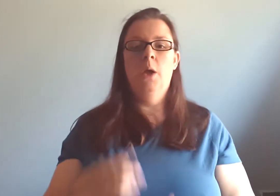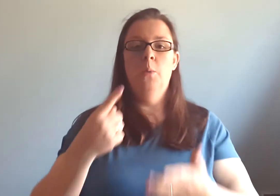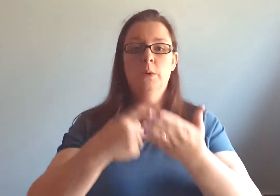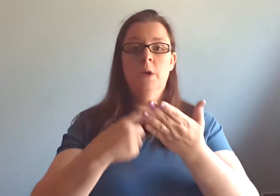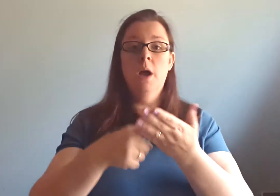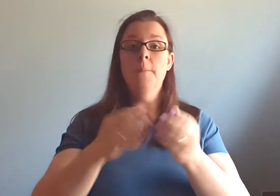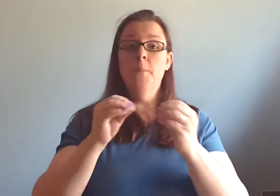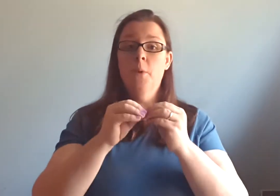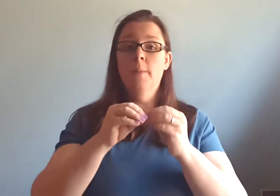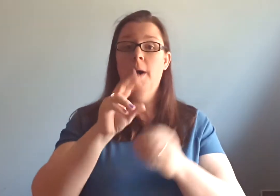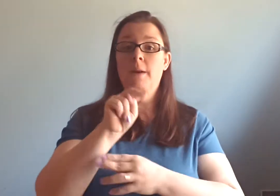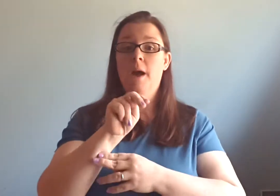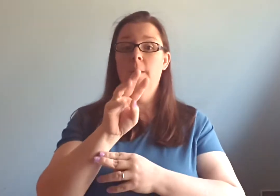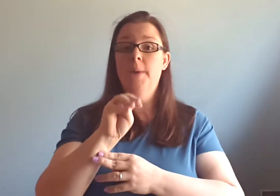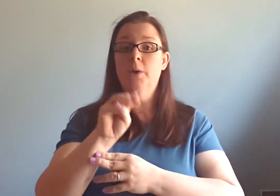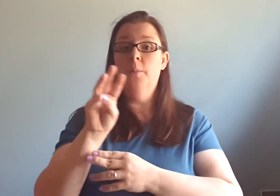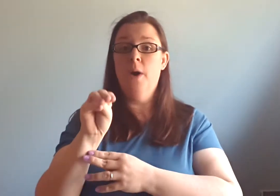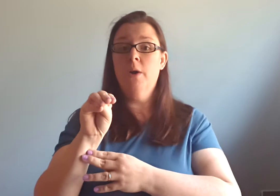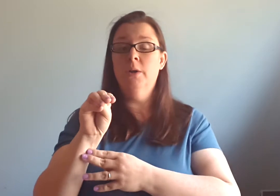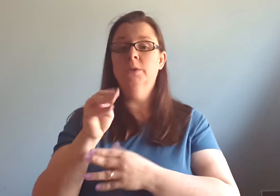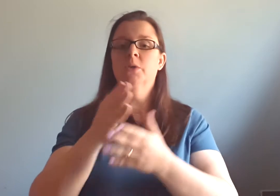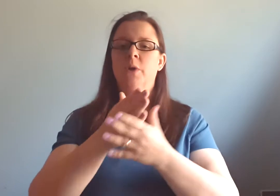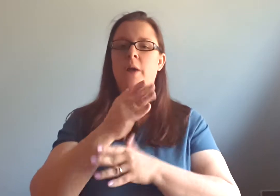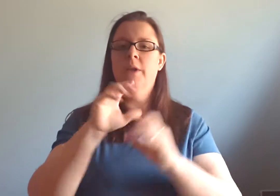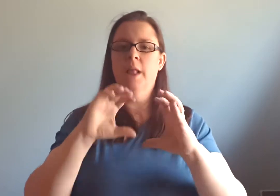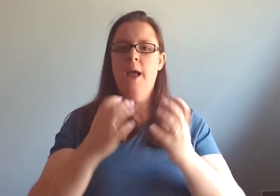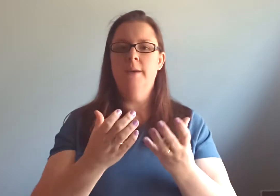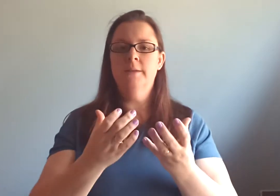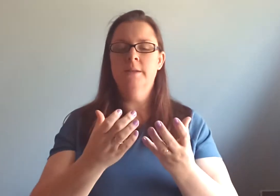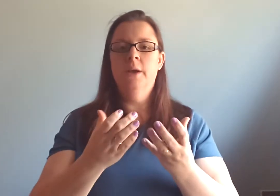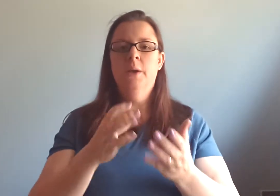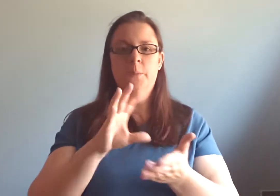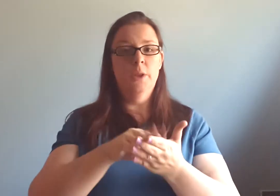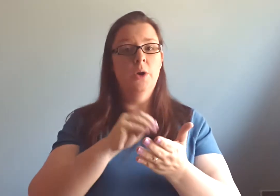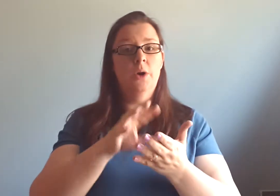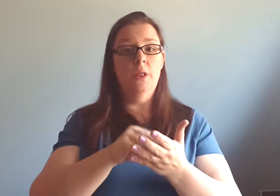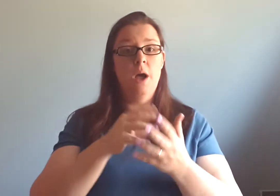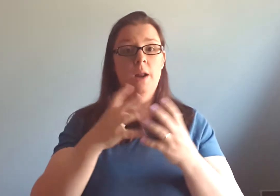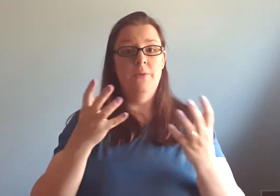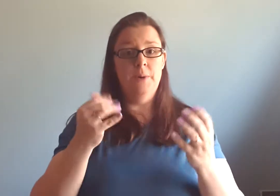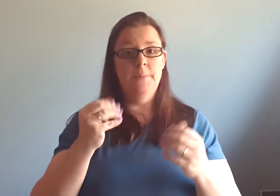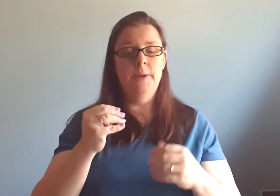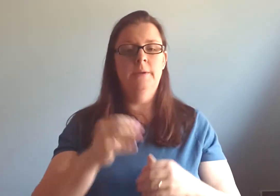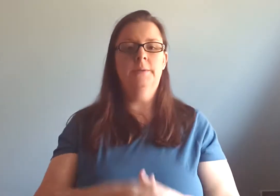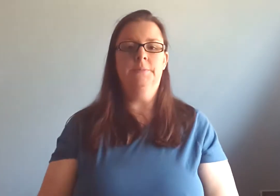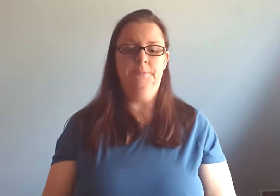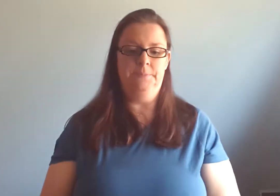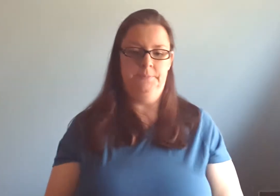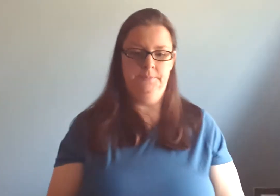We'll talk more about non-manual markers throughout the class. We'll learn a lot of them.